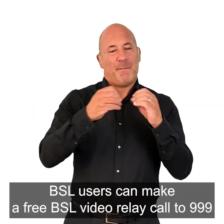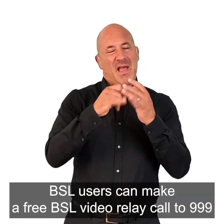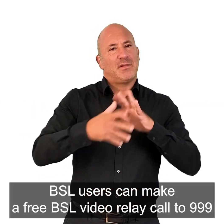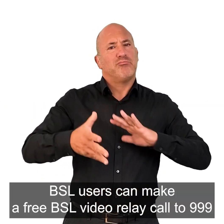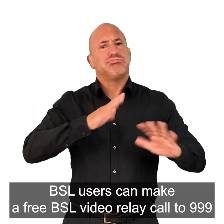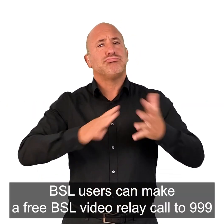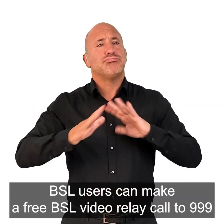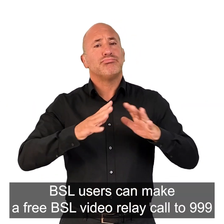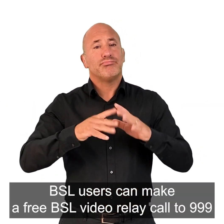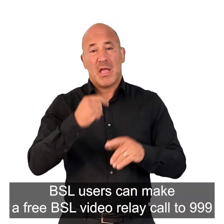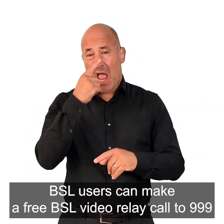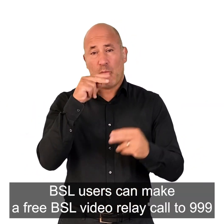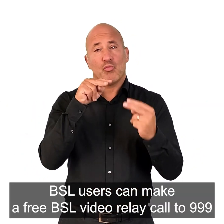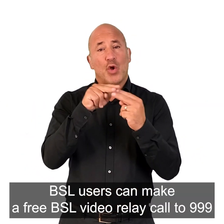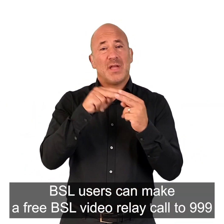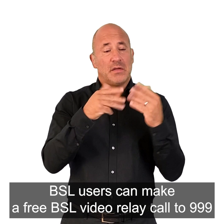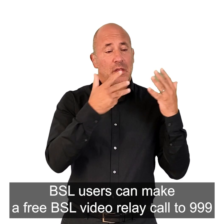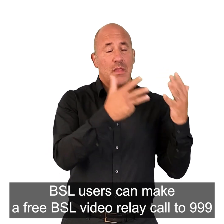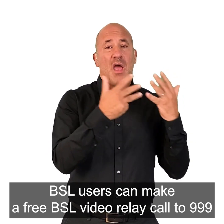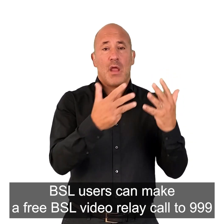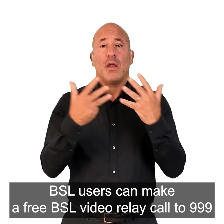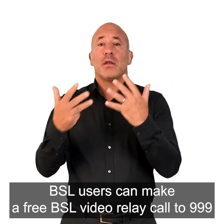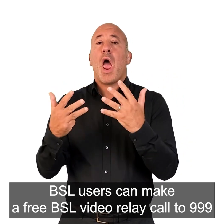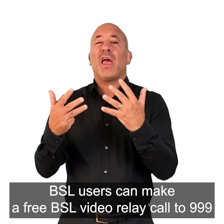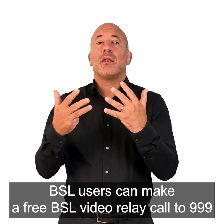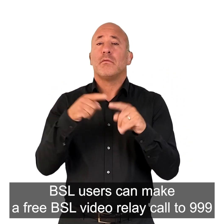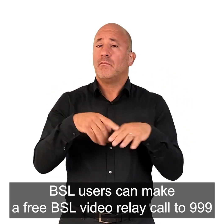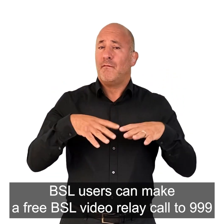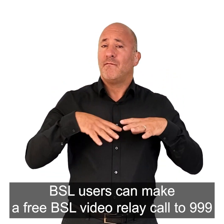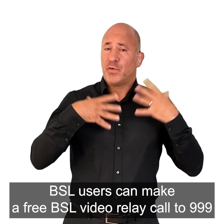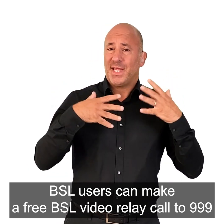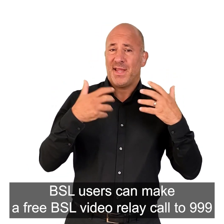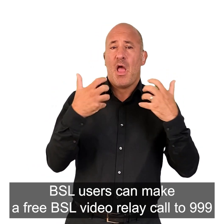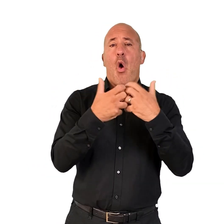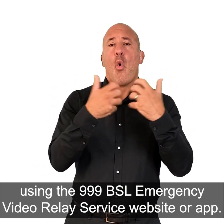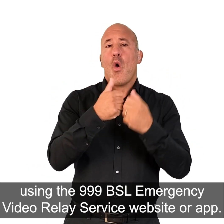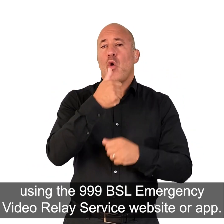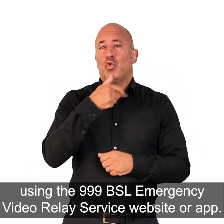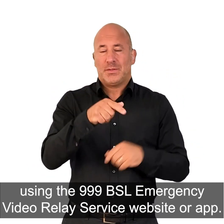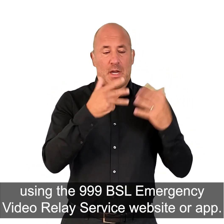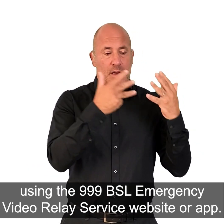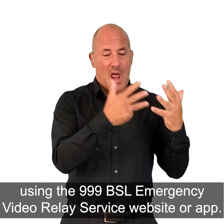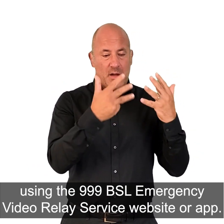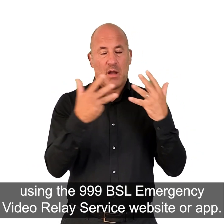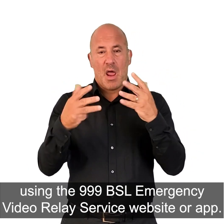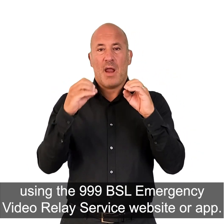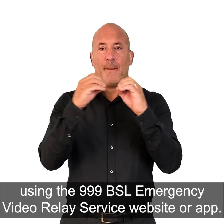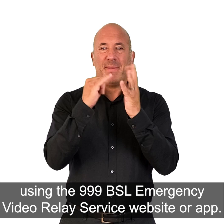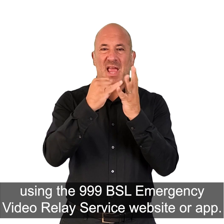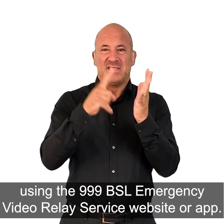BSL users can make a free BSL video relay call to 999 using the 999